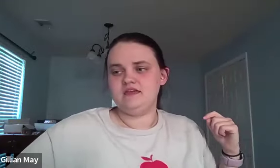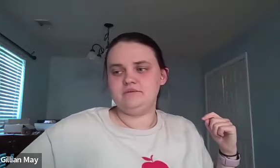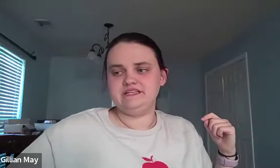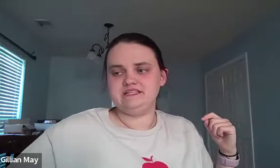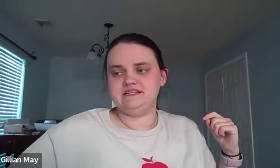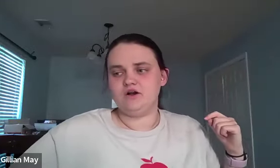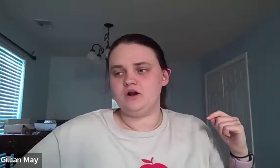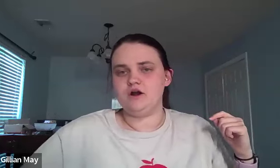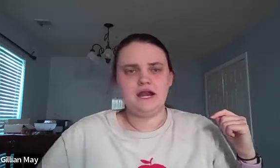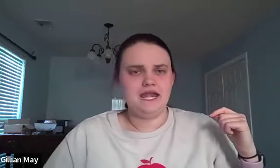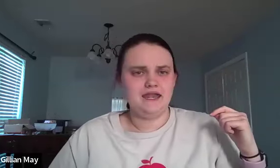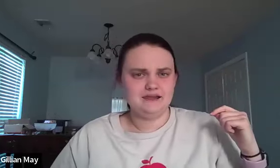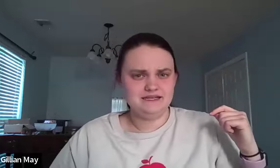Then we did our night.